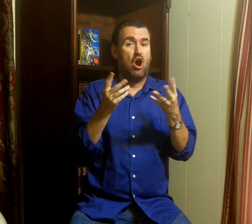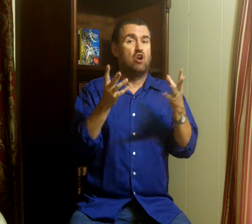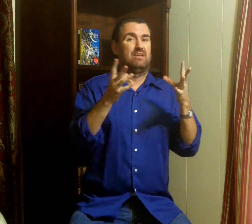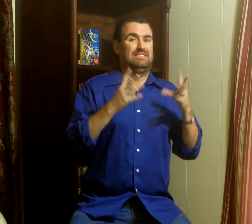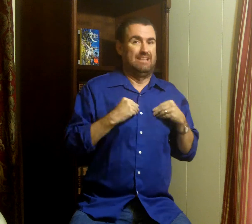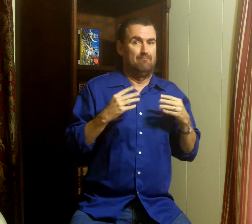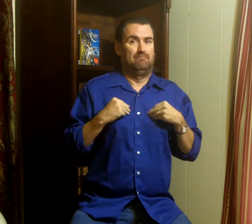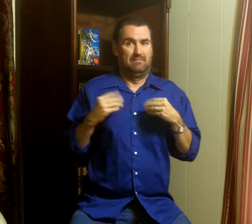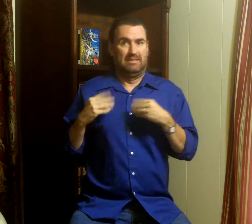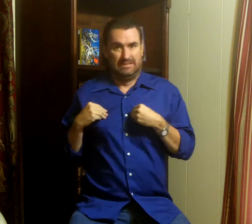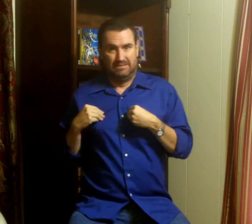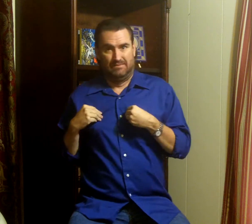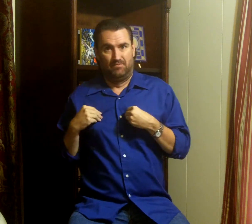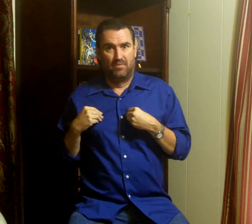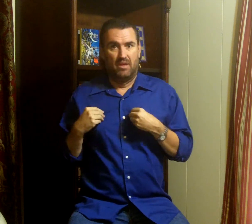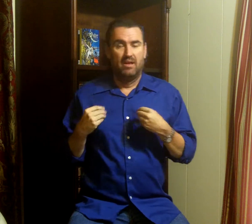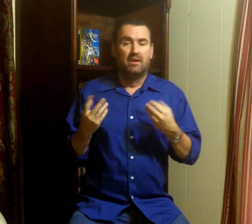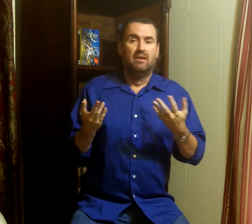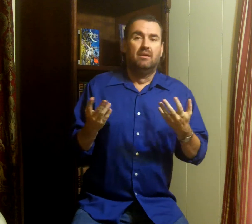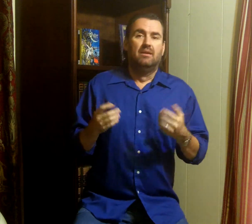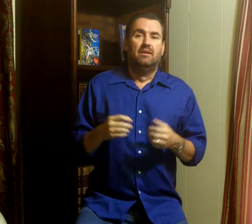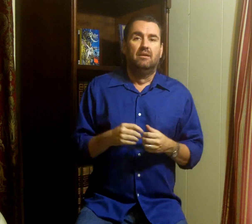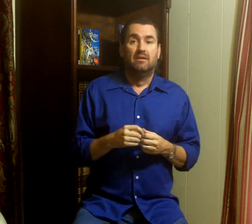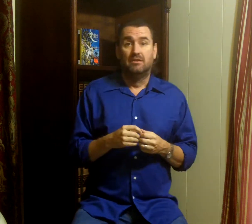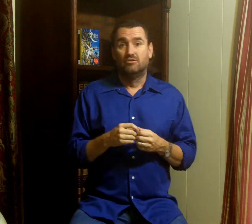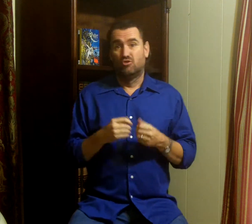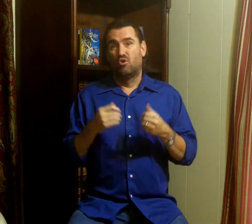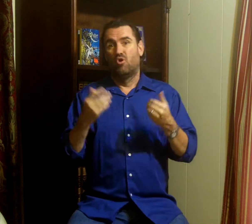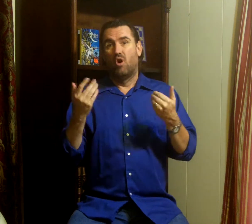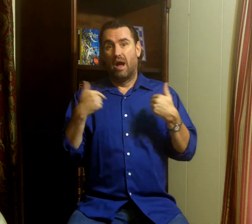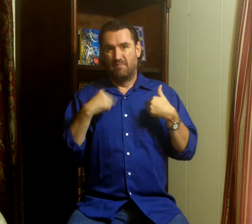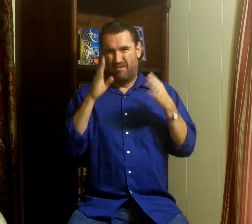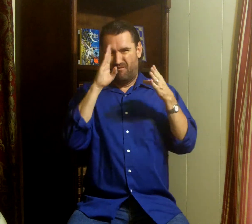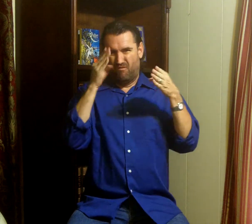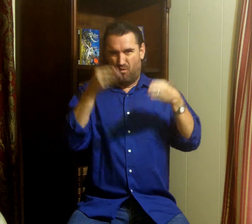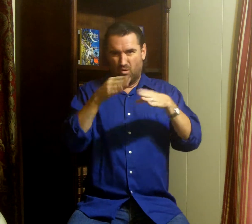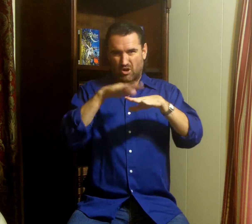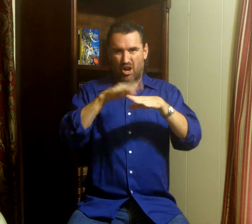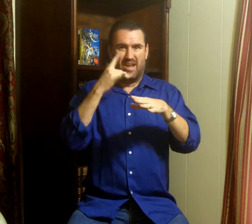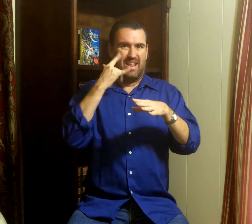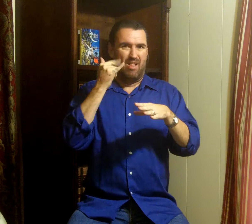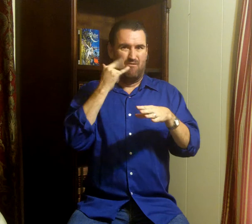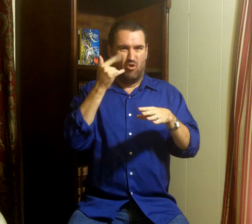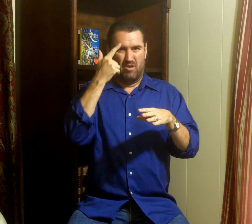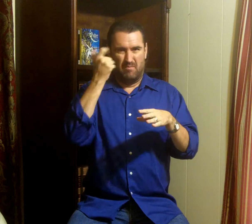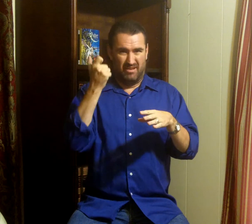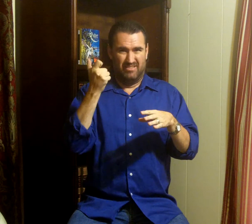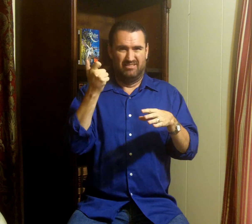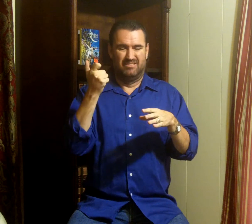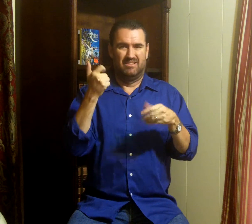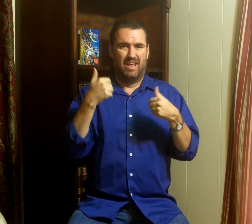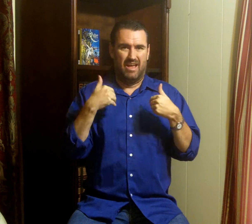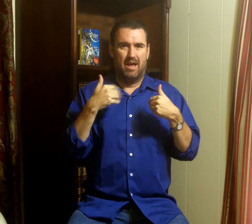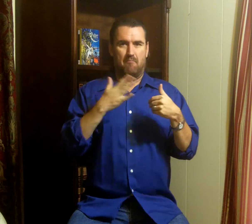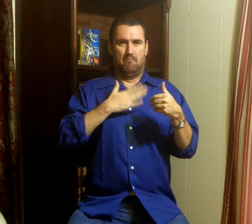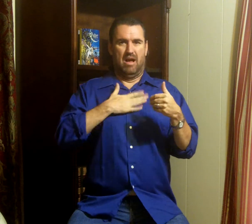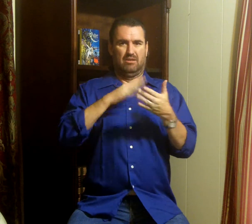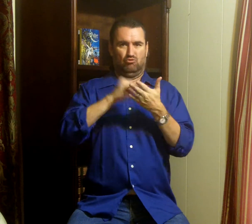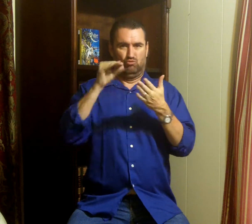teach are in California, I'm going to focus there, but you should keep these in mind, and then